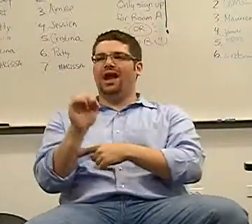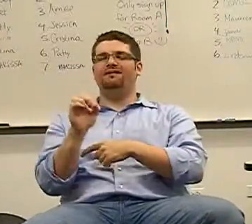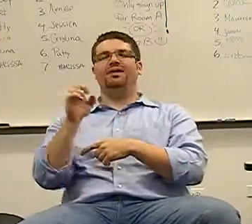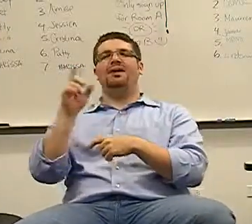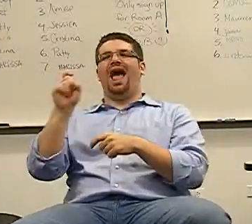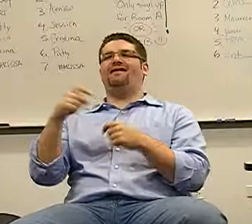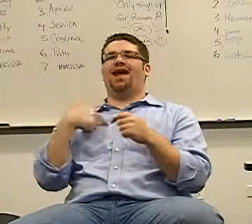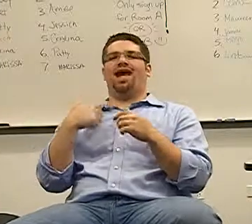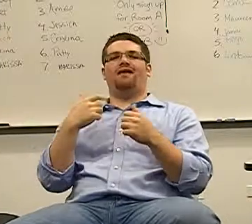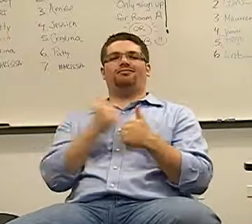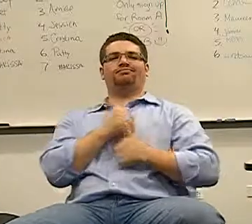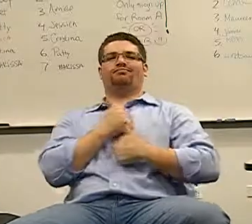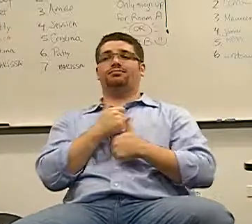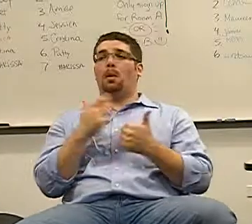I would have liked it better on my own.